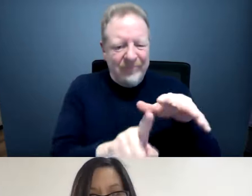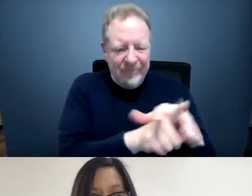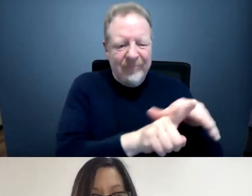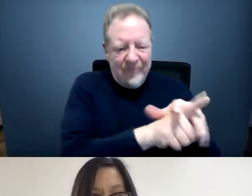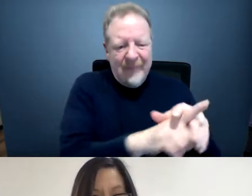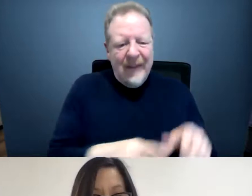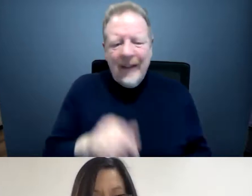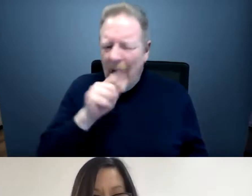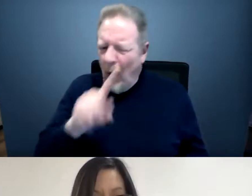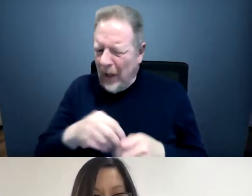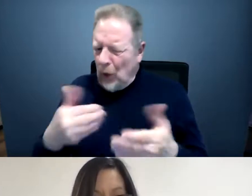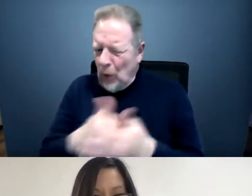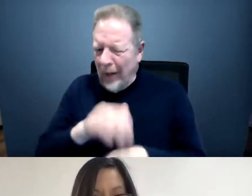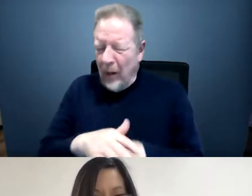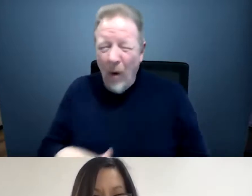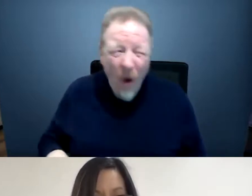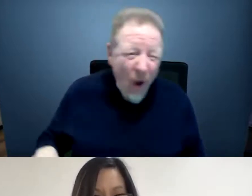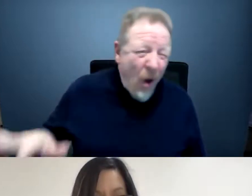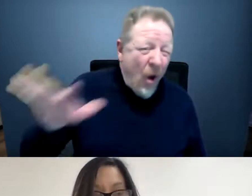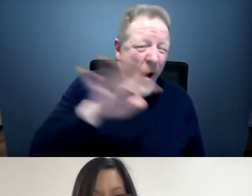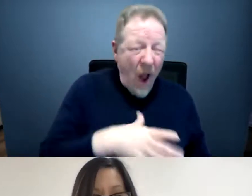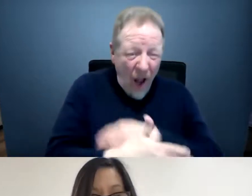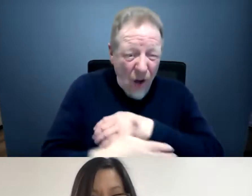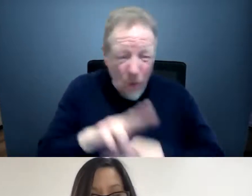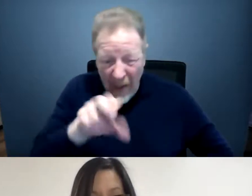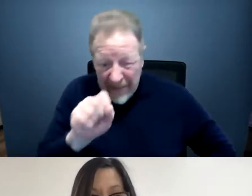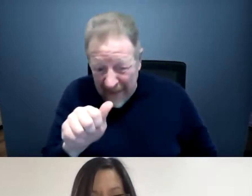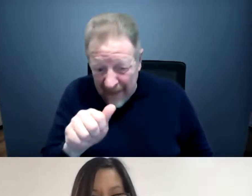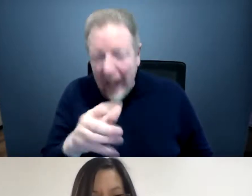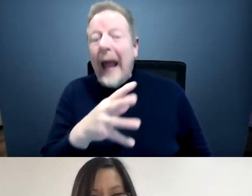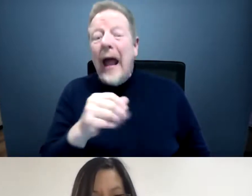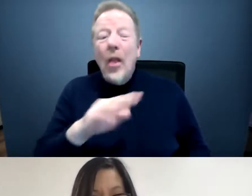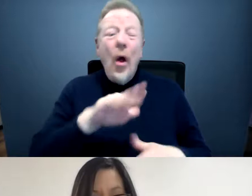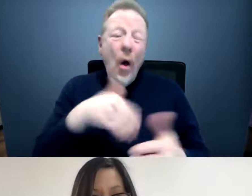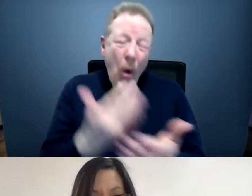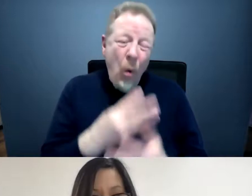England. It's the whole country. It's the whole world. It's really a big problem.